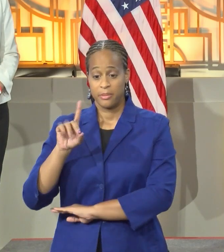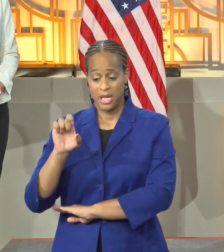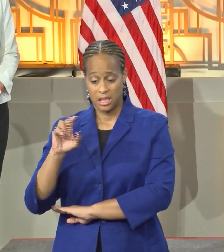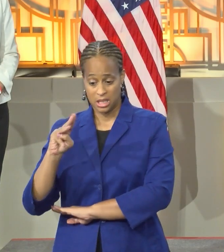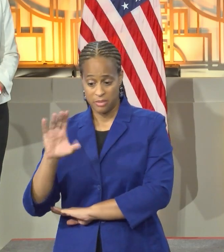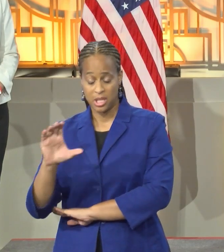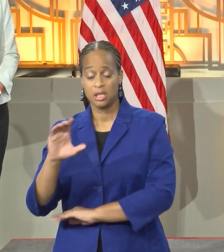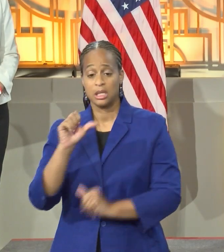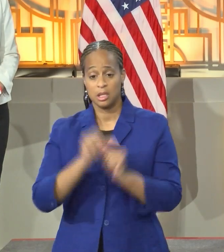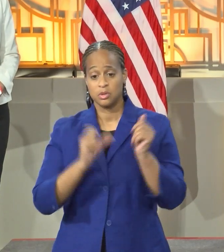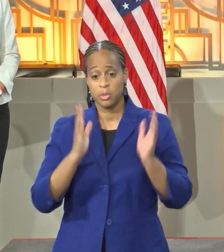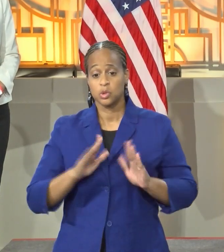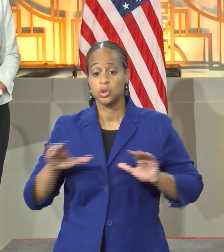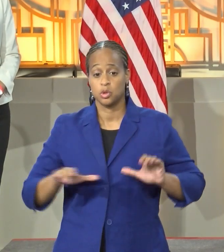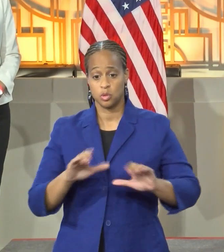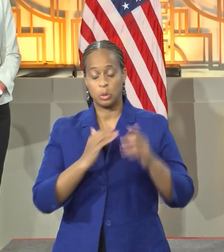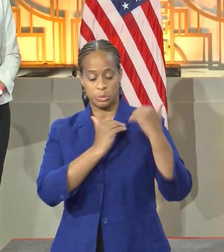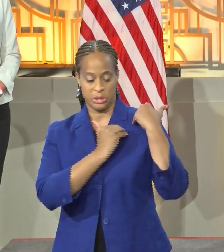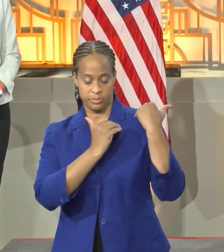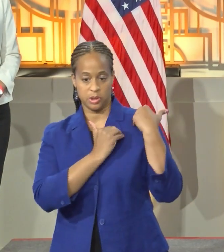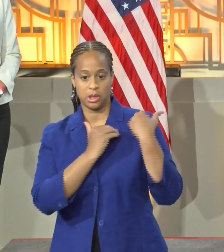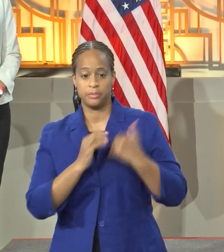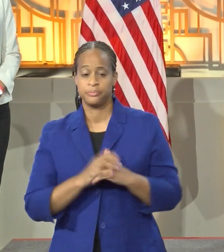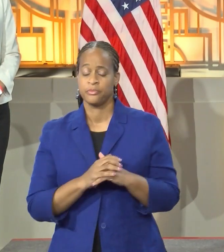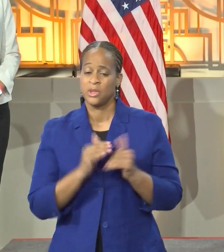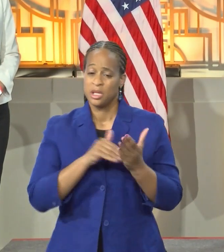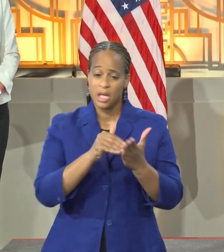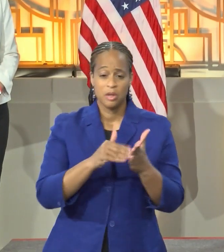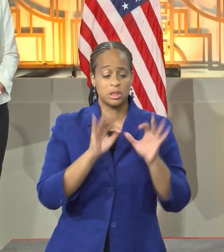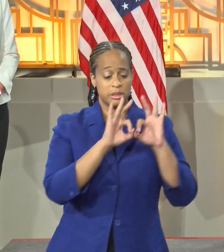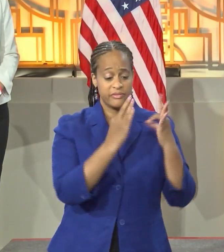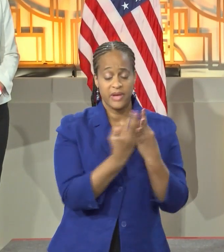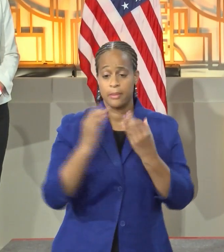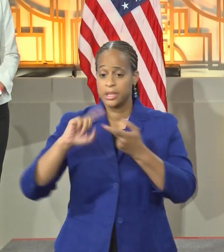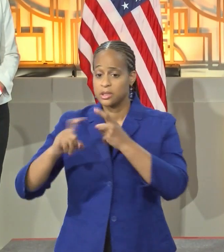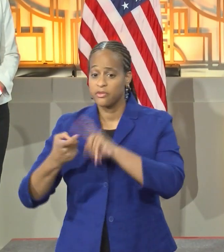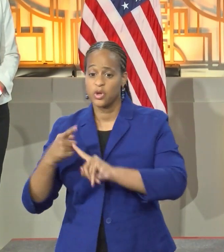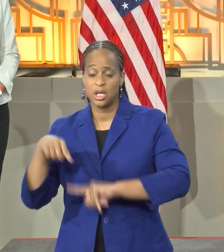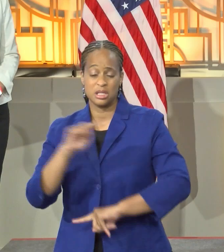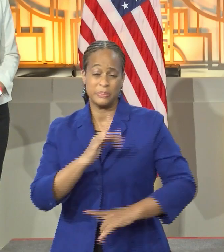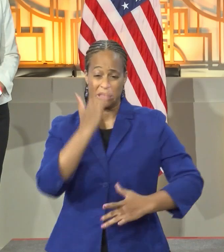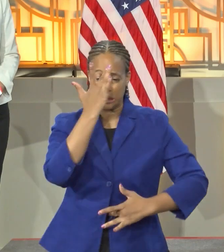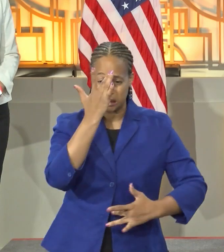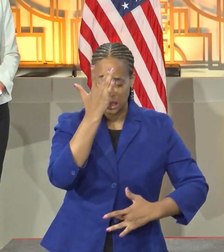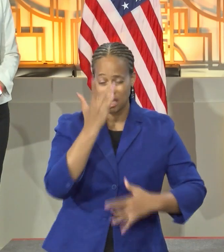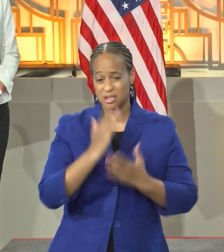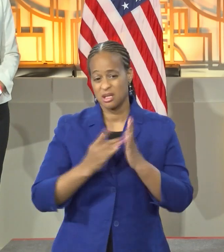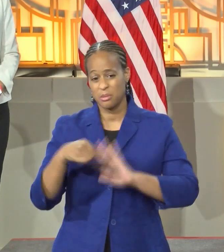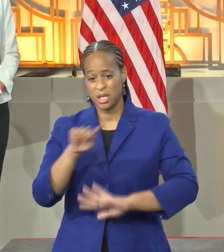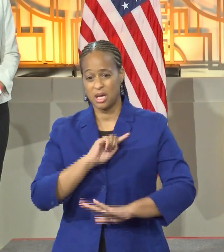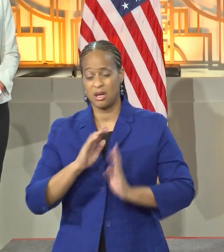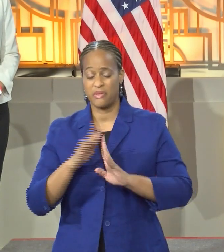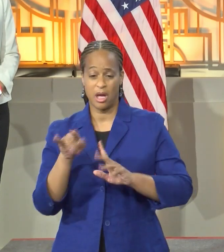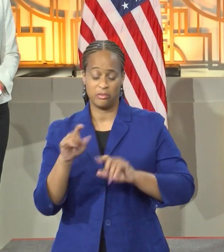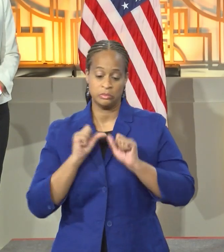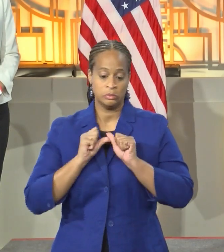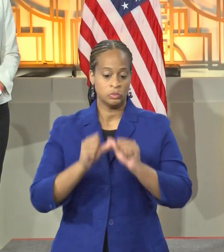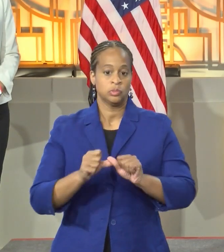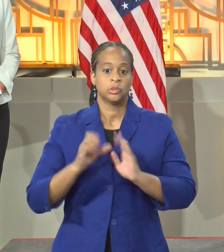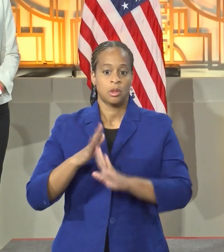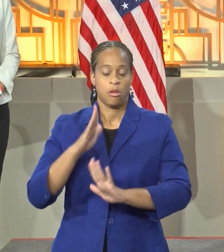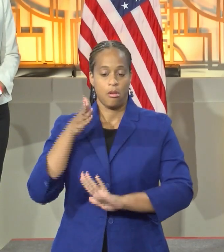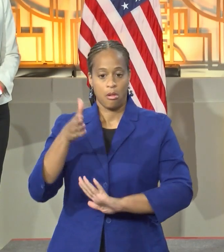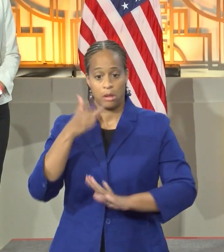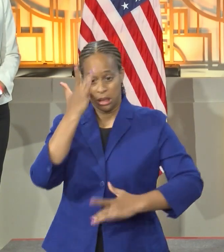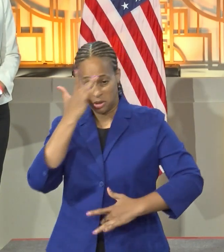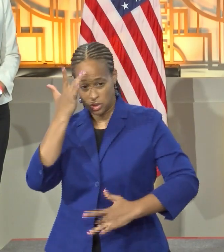needs to do our part. Thousands of our families and friends have been sickened, some with long-term health consequences, and hundreds